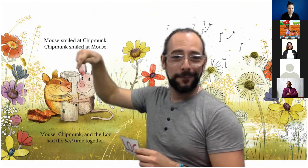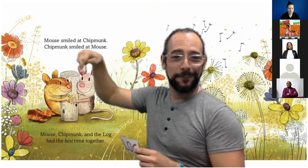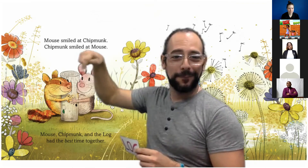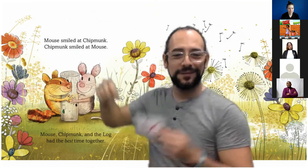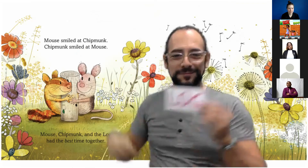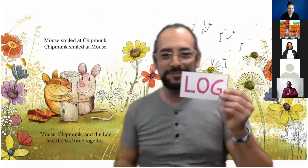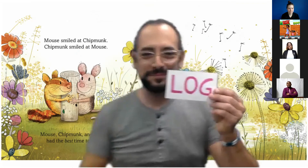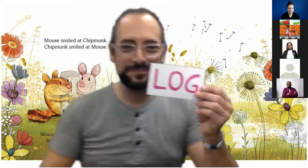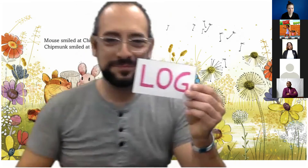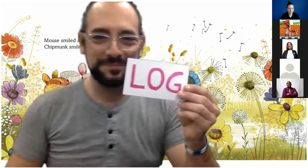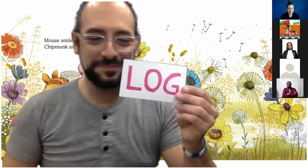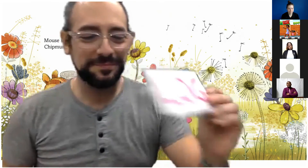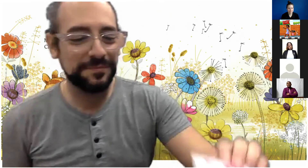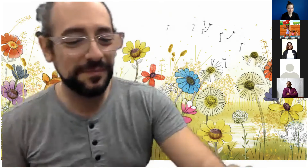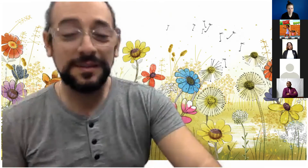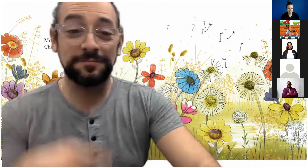So this right here,